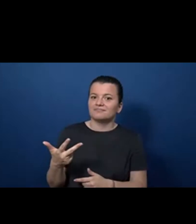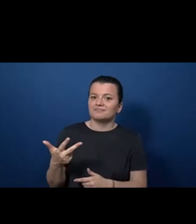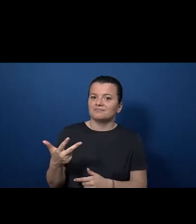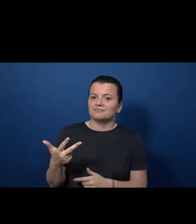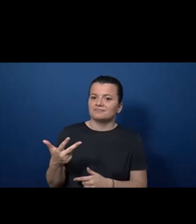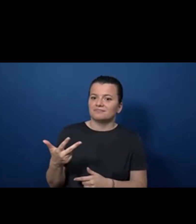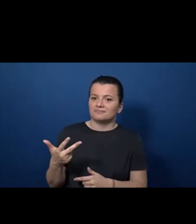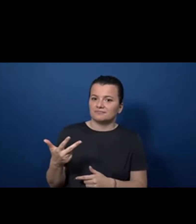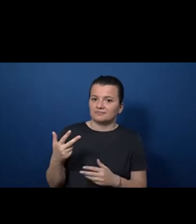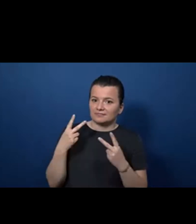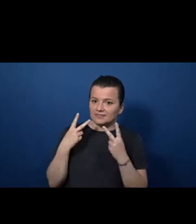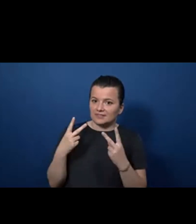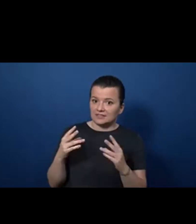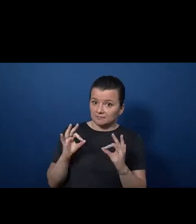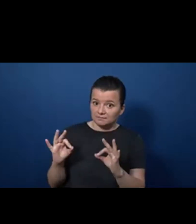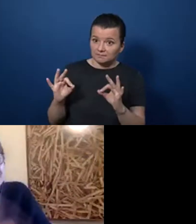on the screen.